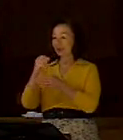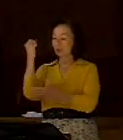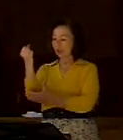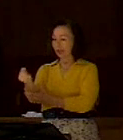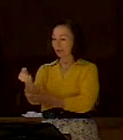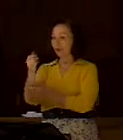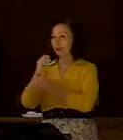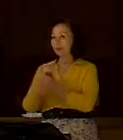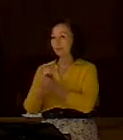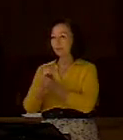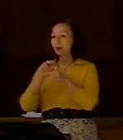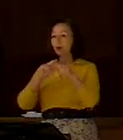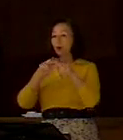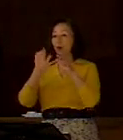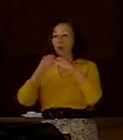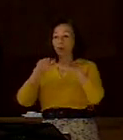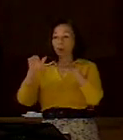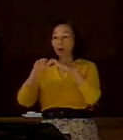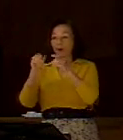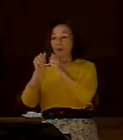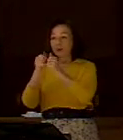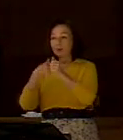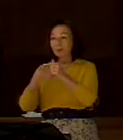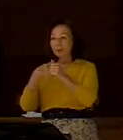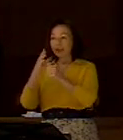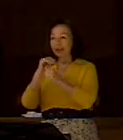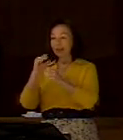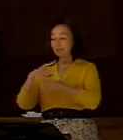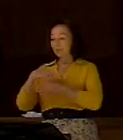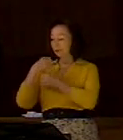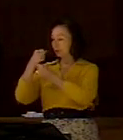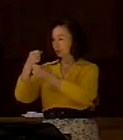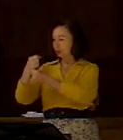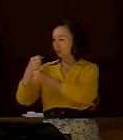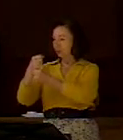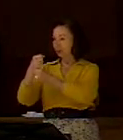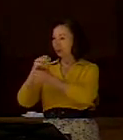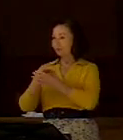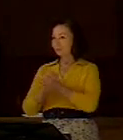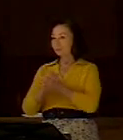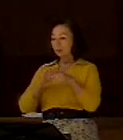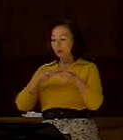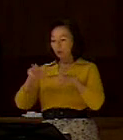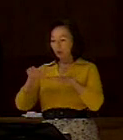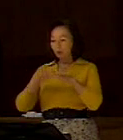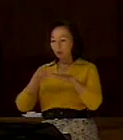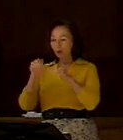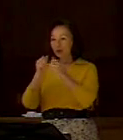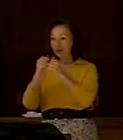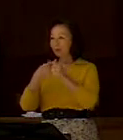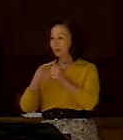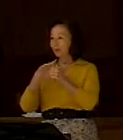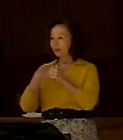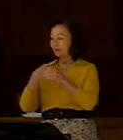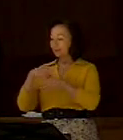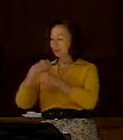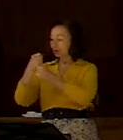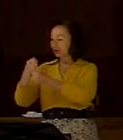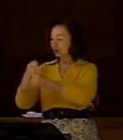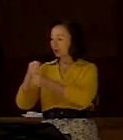Abraham, walk with me and be trustworthy. Walk with me and be